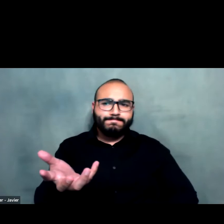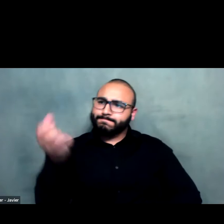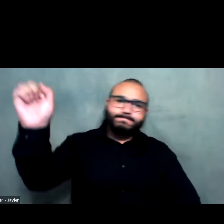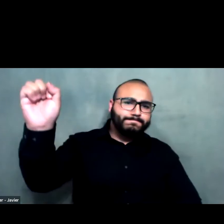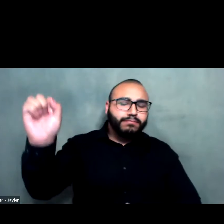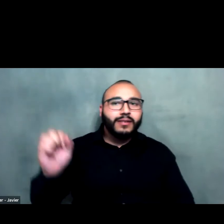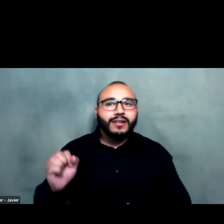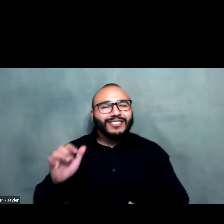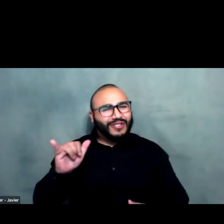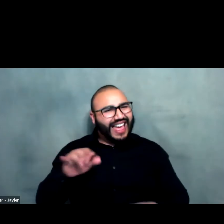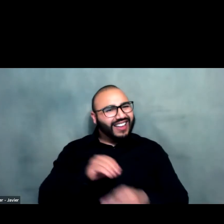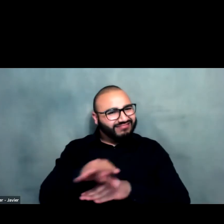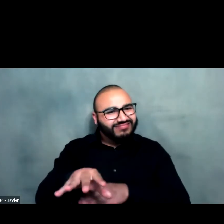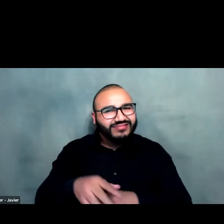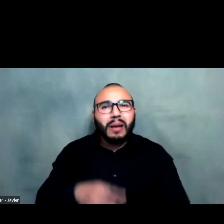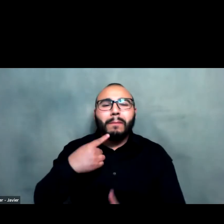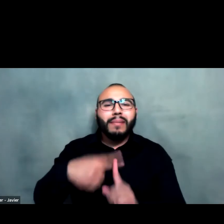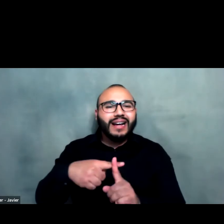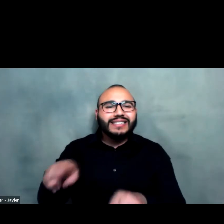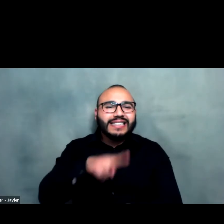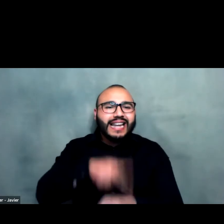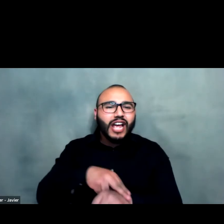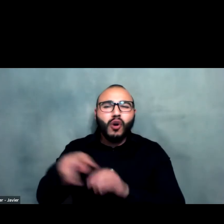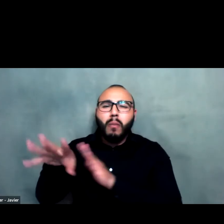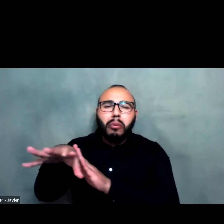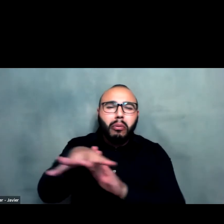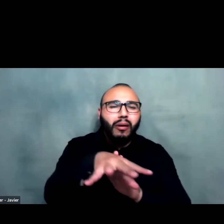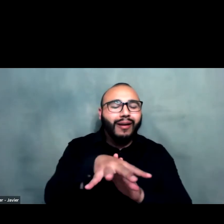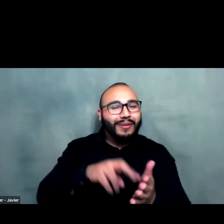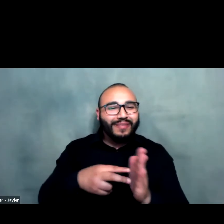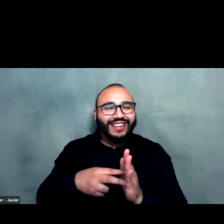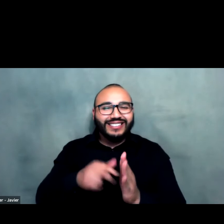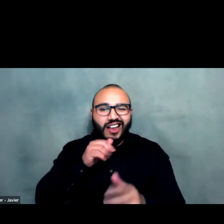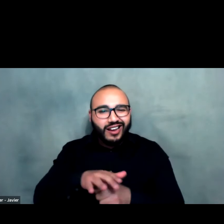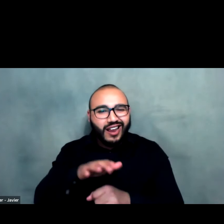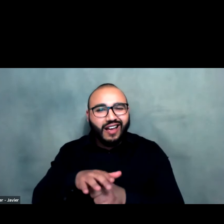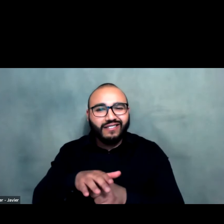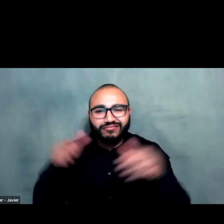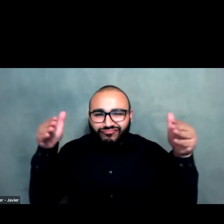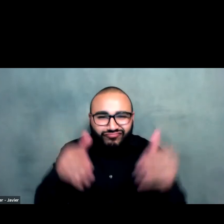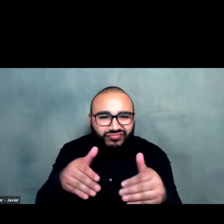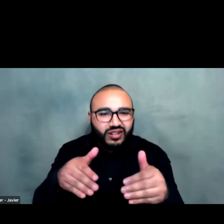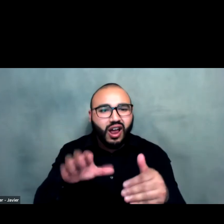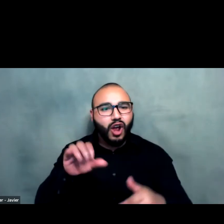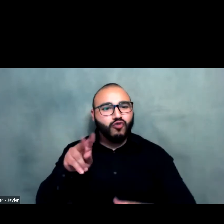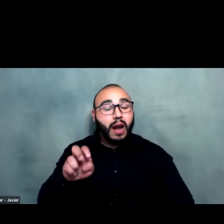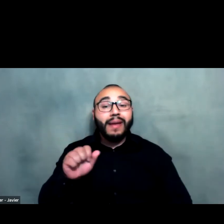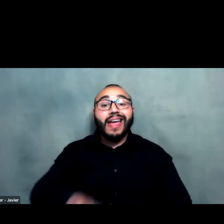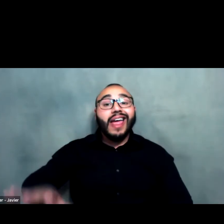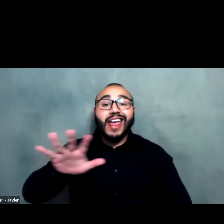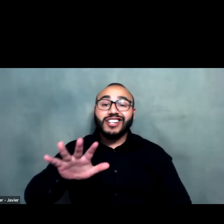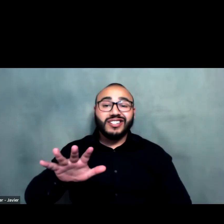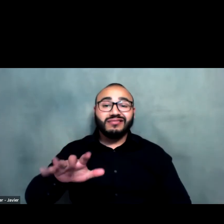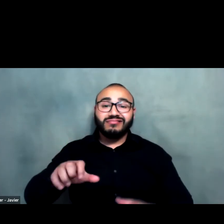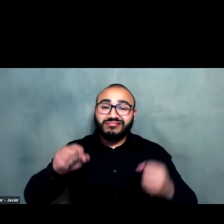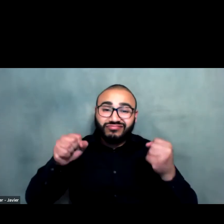national coverage certainly plays a role in the lack of attention paid to these crimes. Asians are highly underrepresented